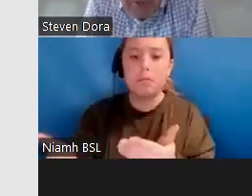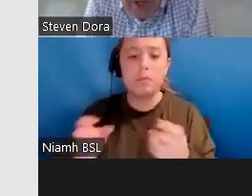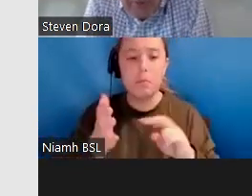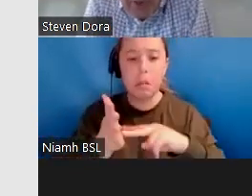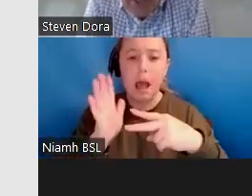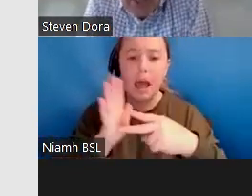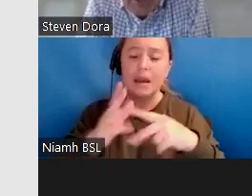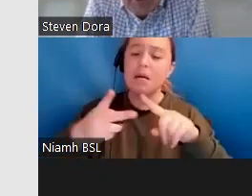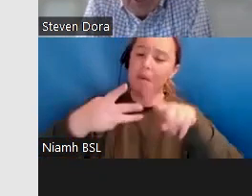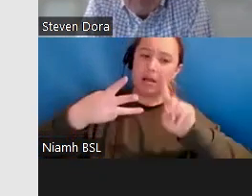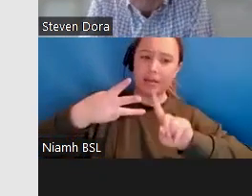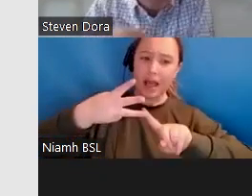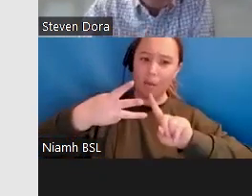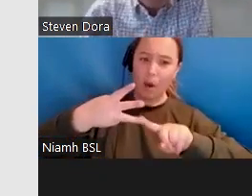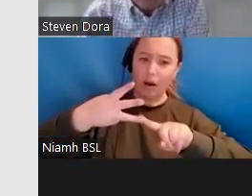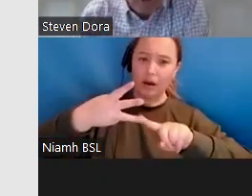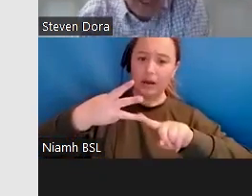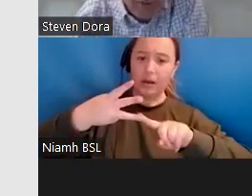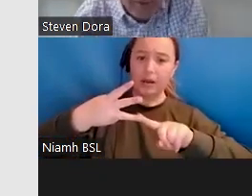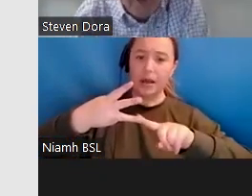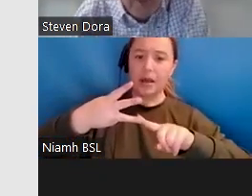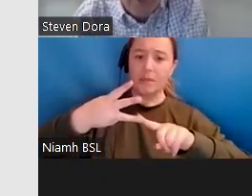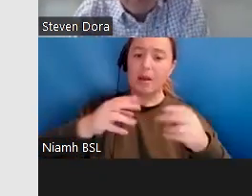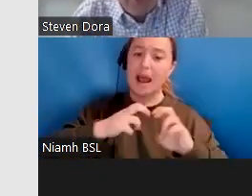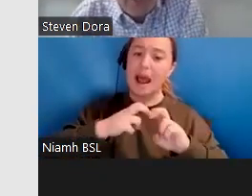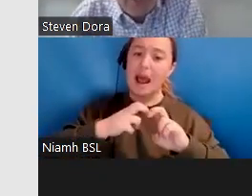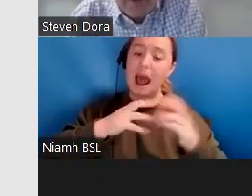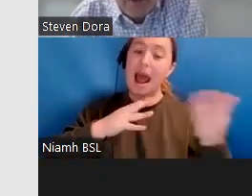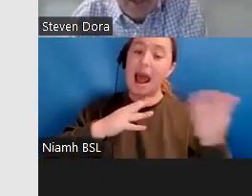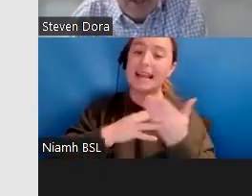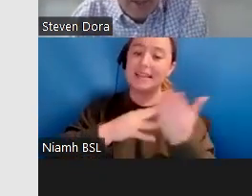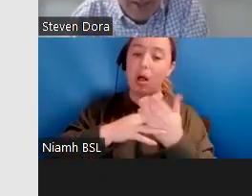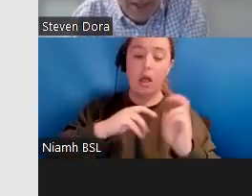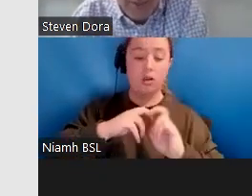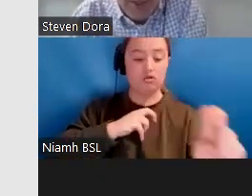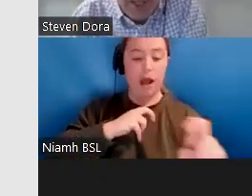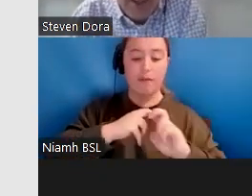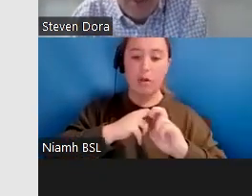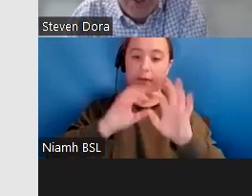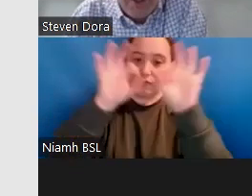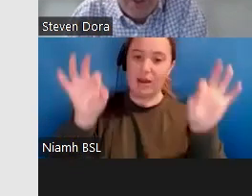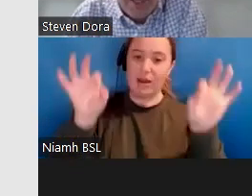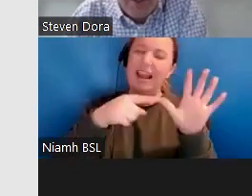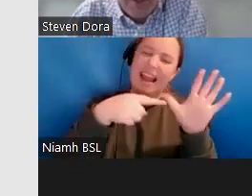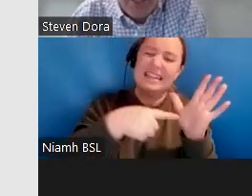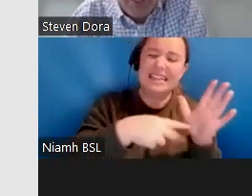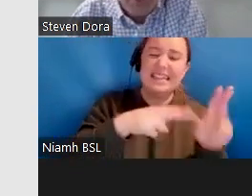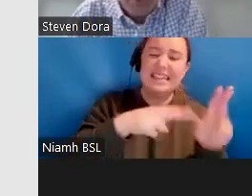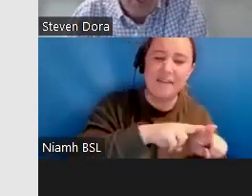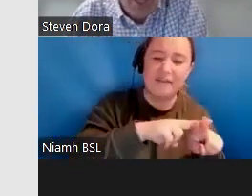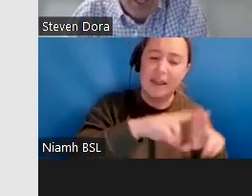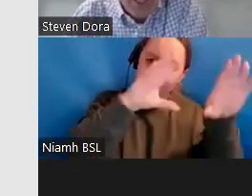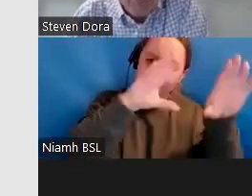words on the final point about looking beyond the current Accessible Travel Framework, which, as we've said, runs until